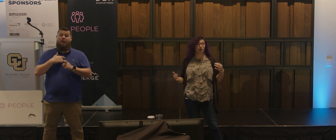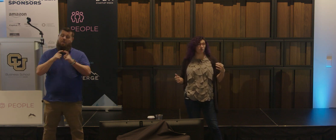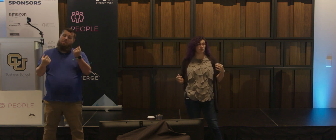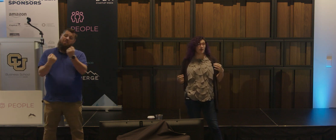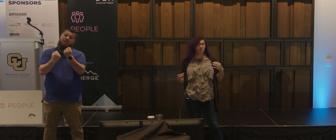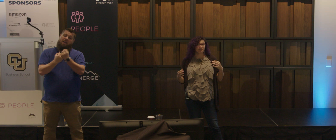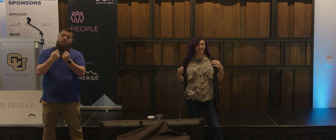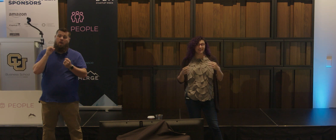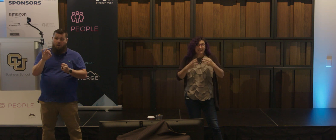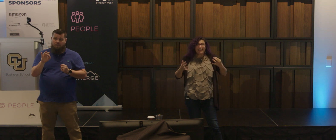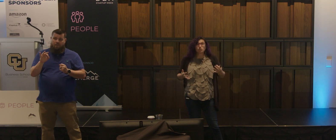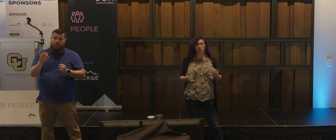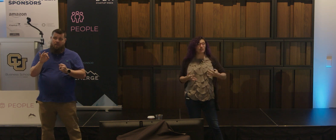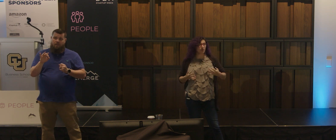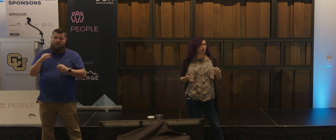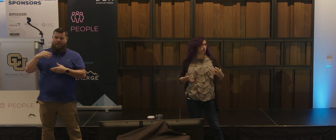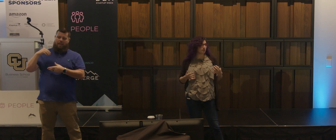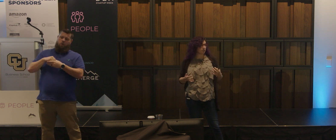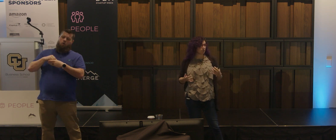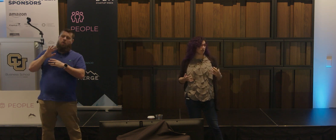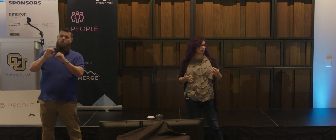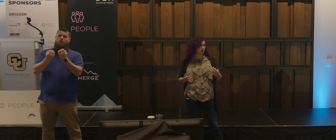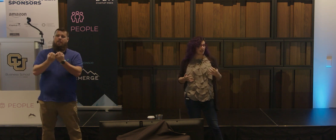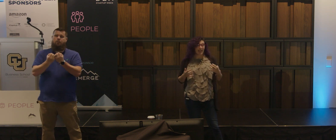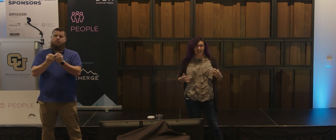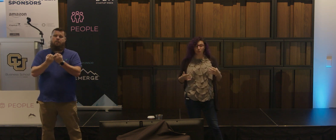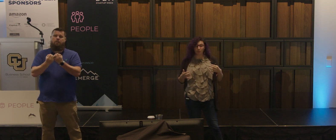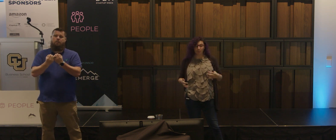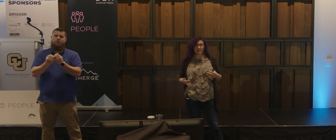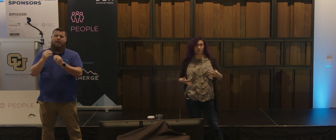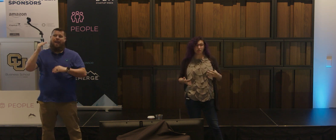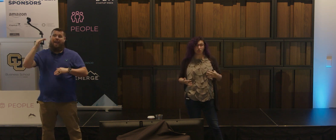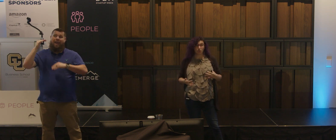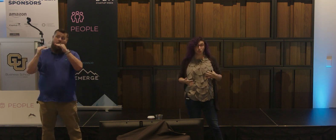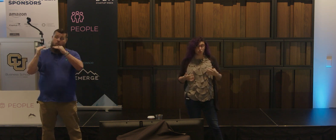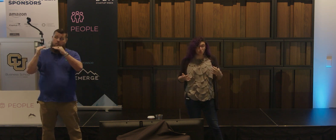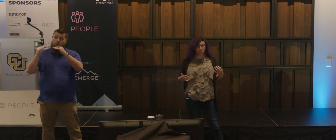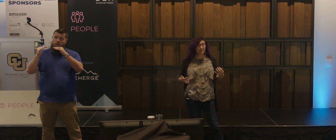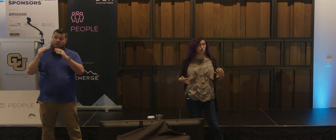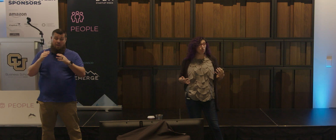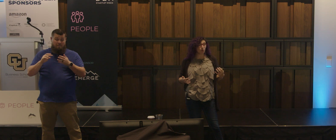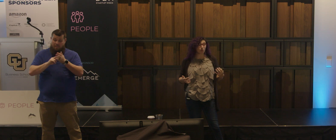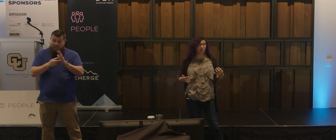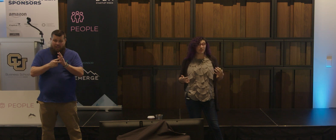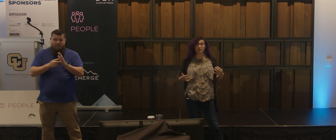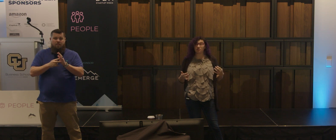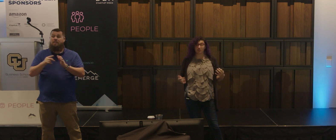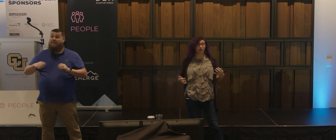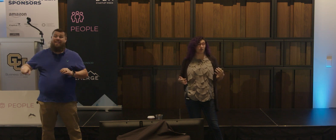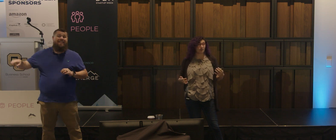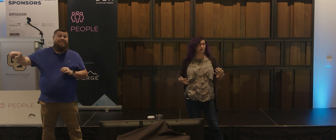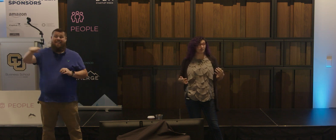fan of internally within your organization, equitable means, do the people you work with think